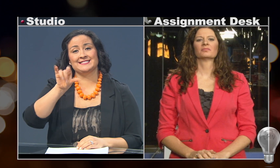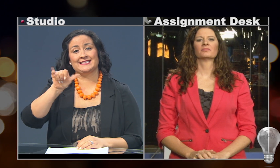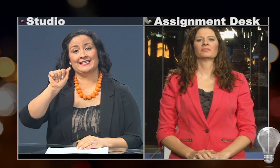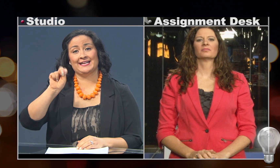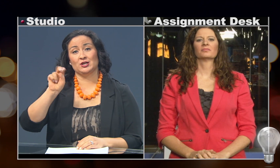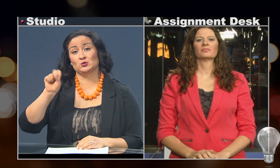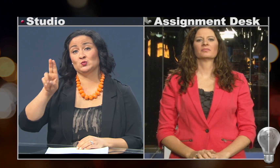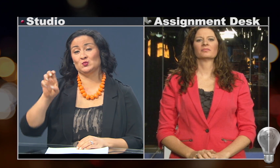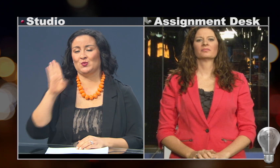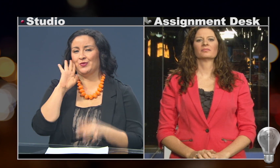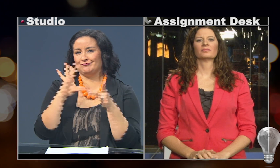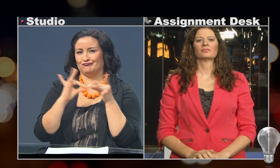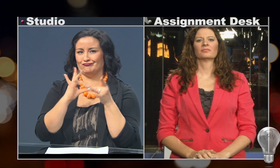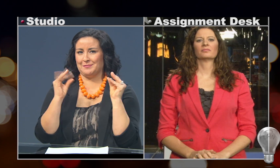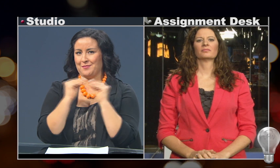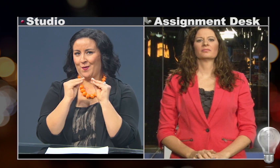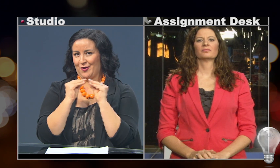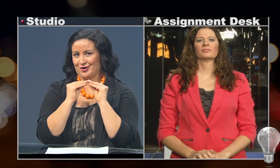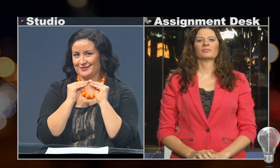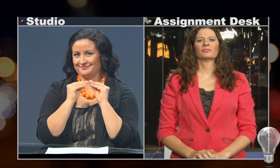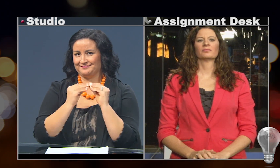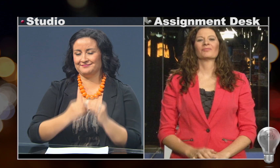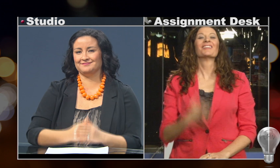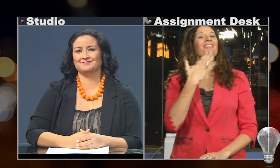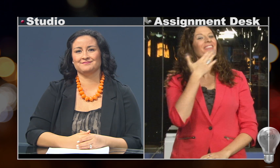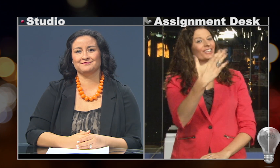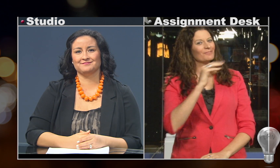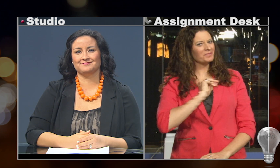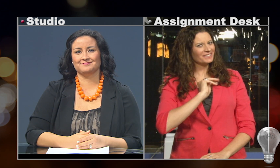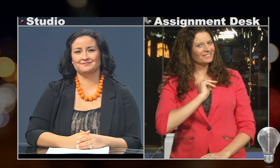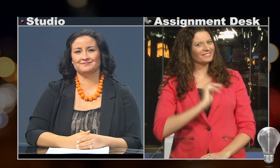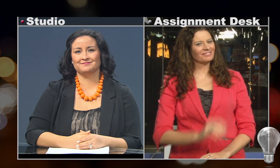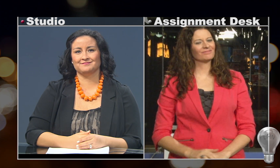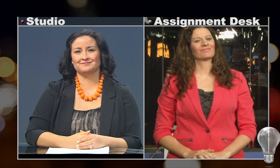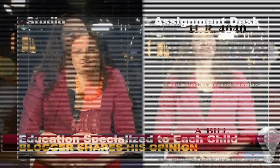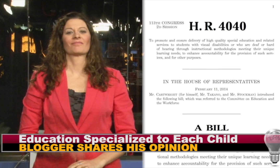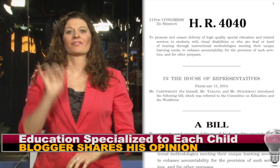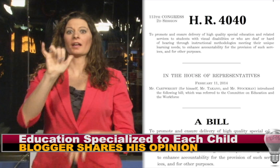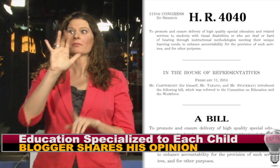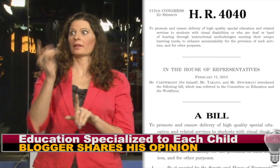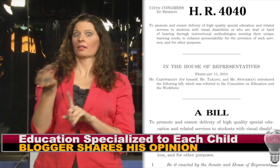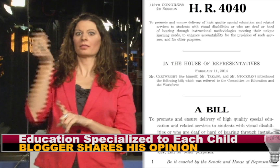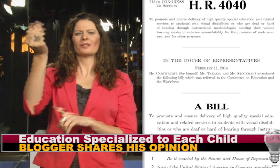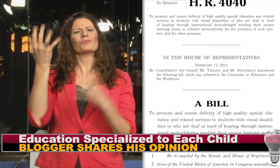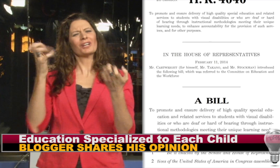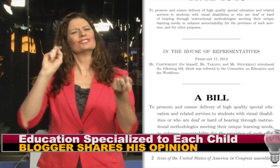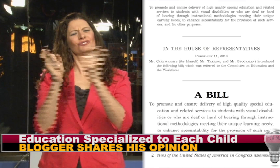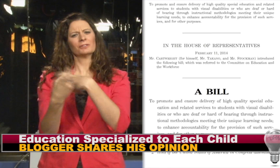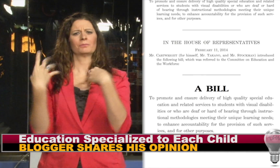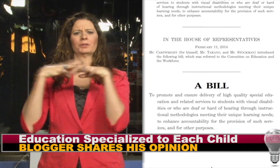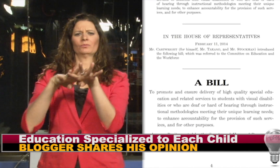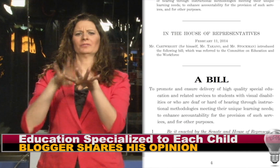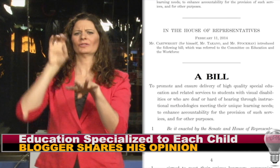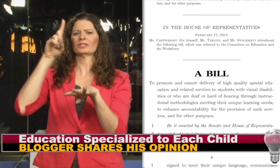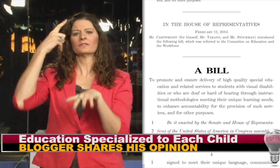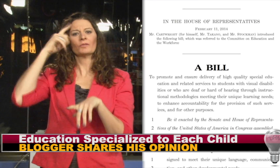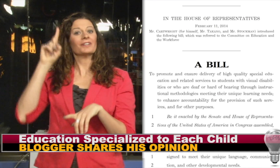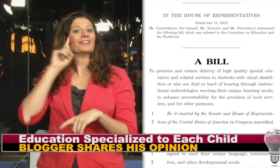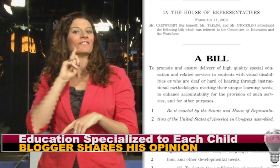the assignment desk with the latest. Thanks, Melissa. This bill is trying to change the way that mainstream